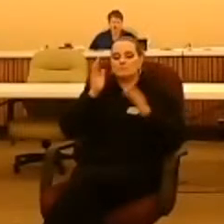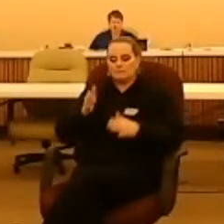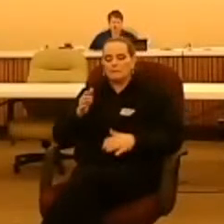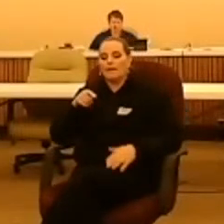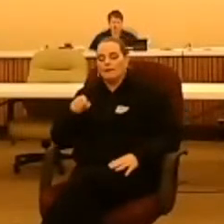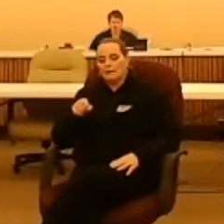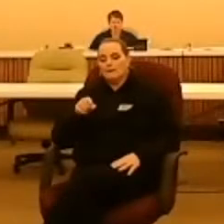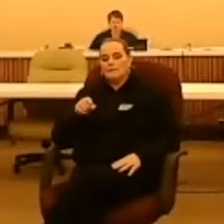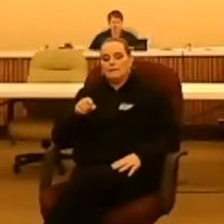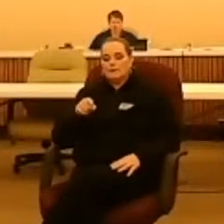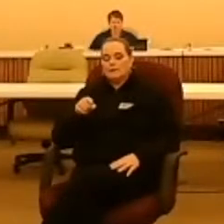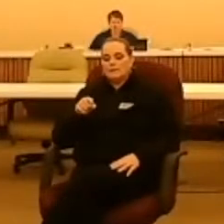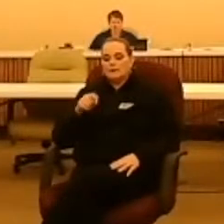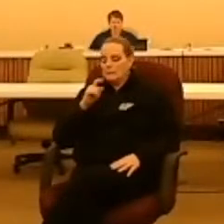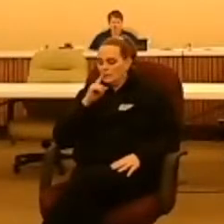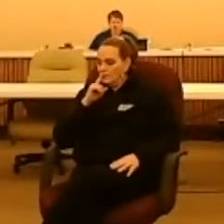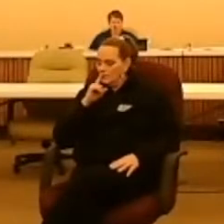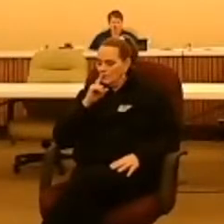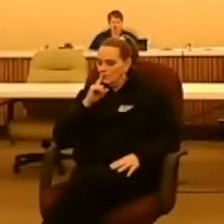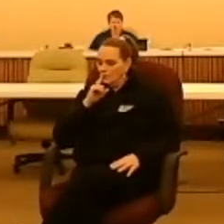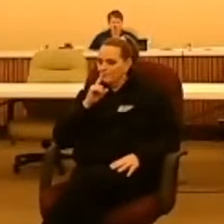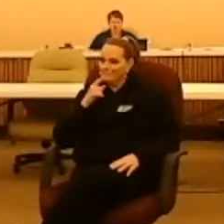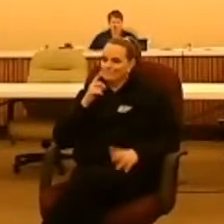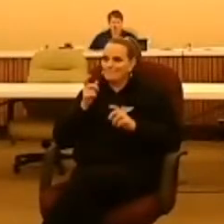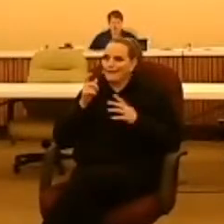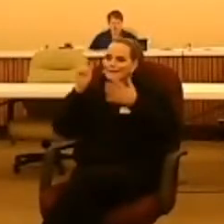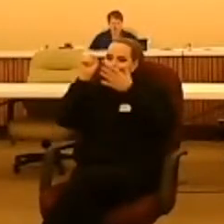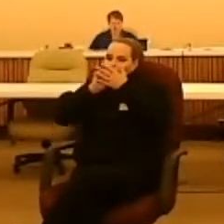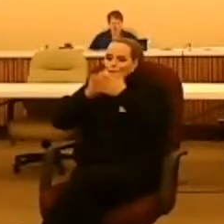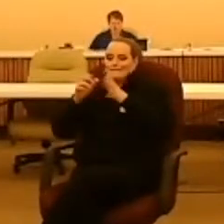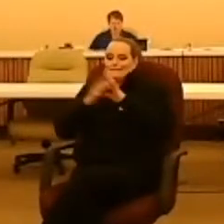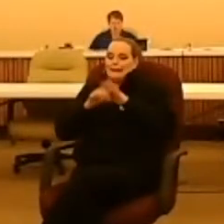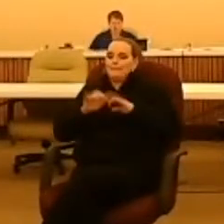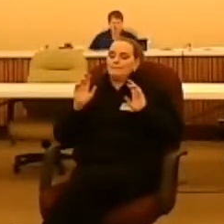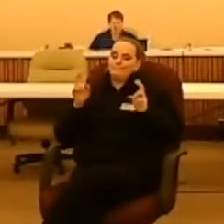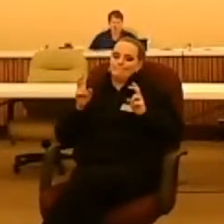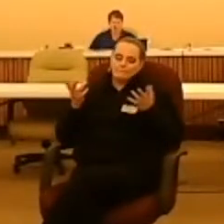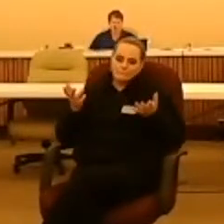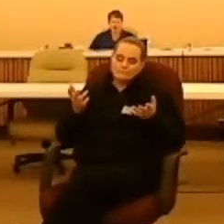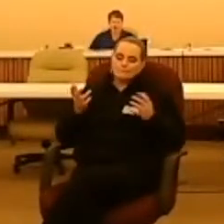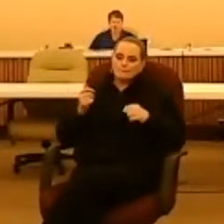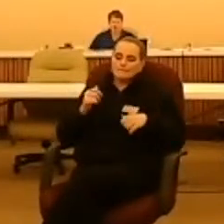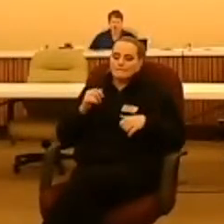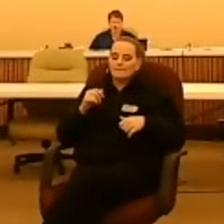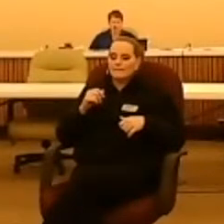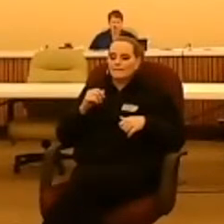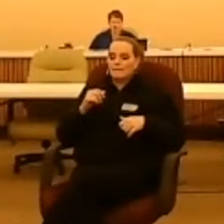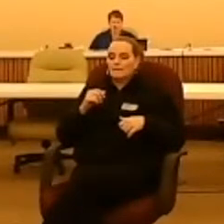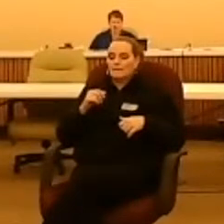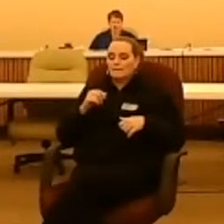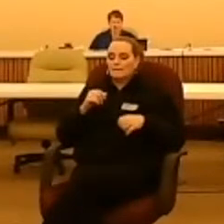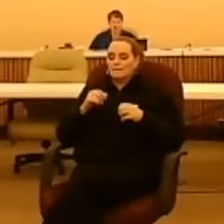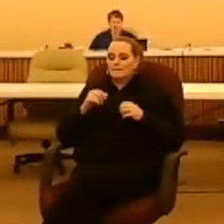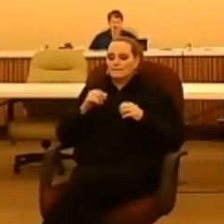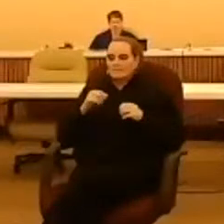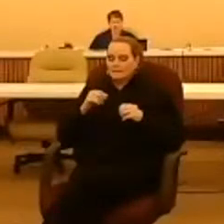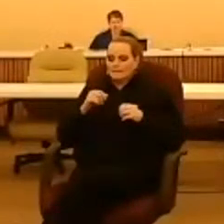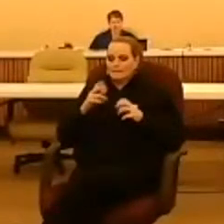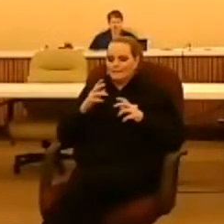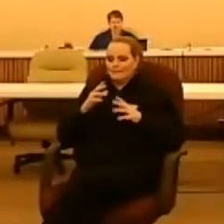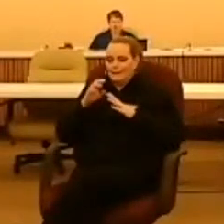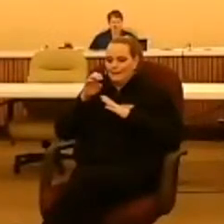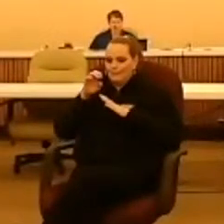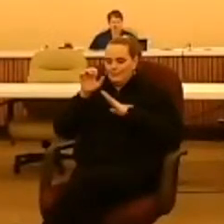is, I'll call it a written statement that the ethics